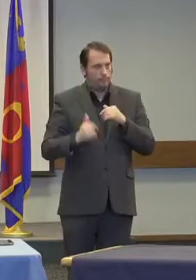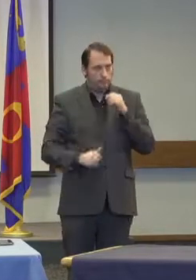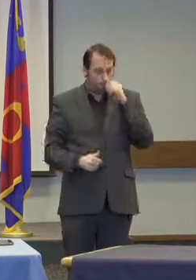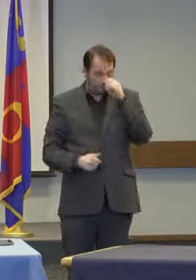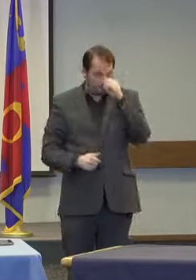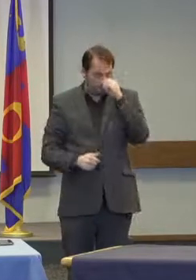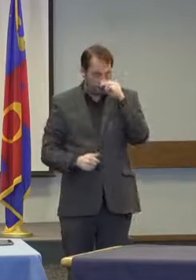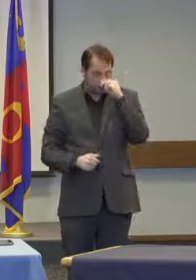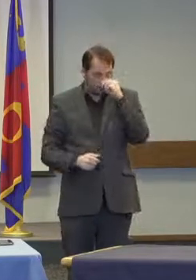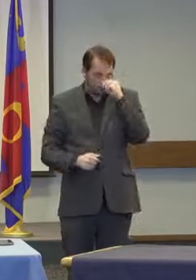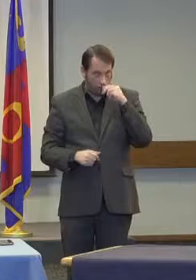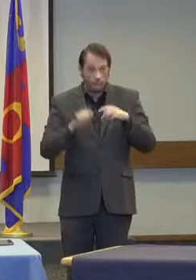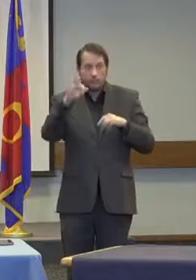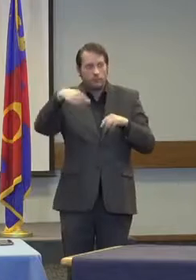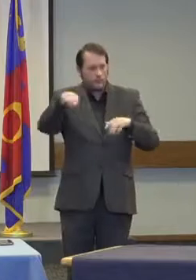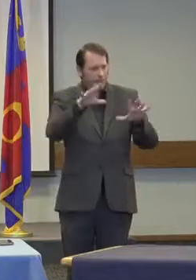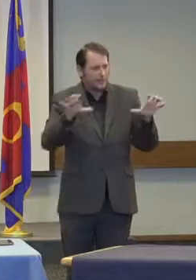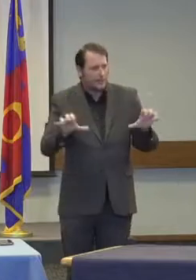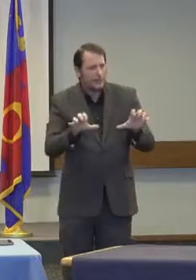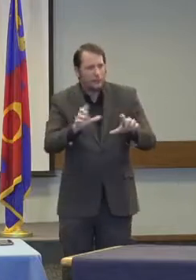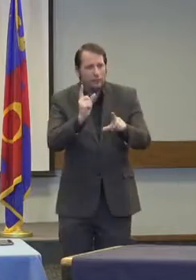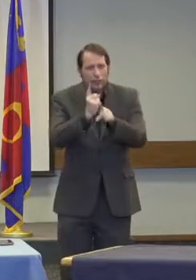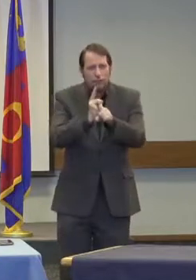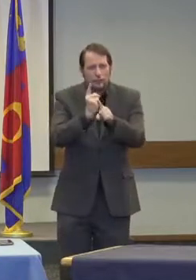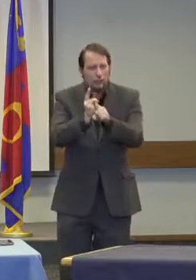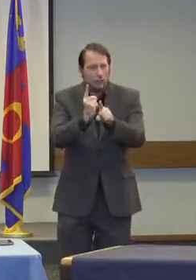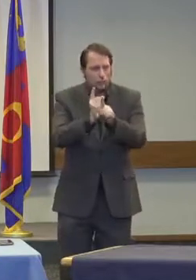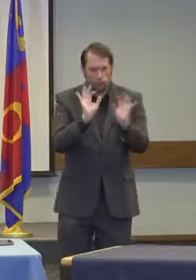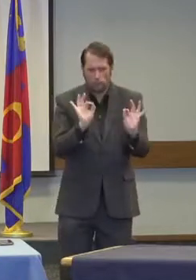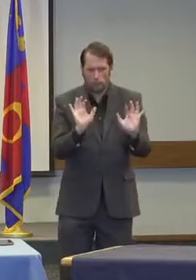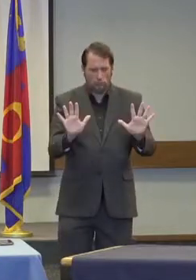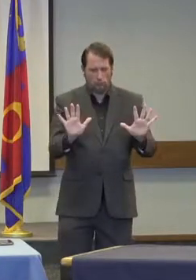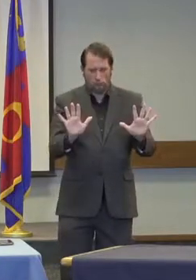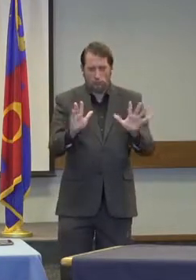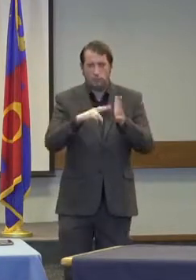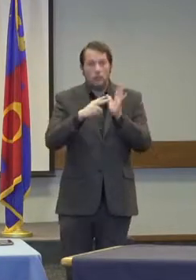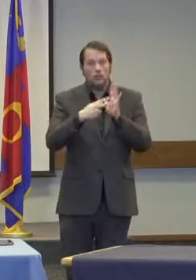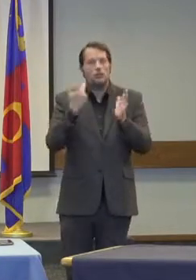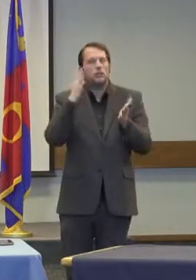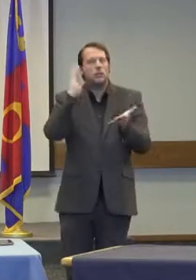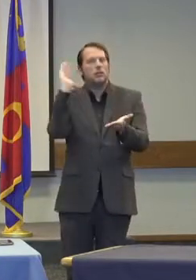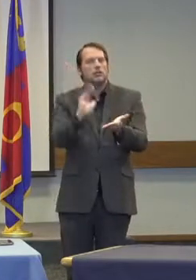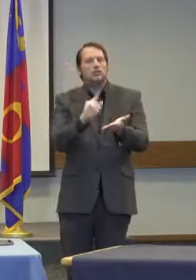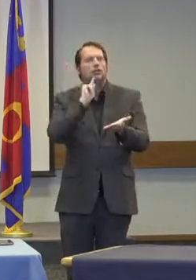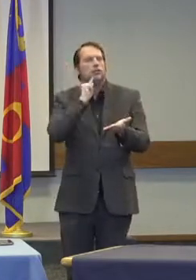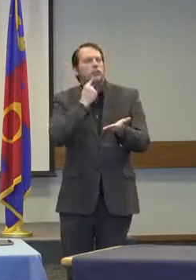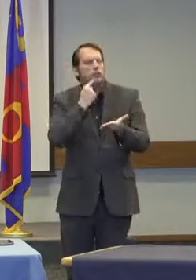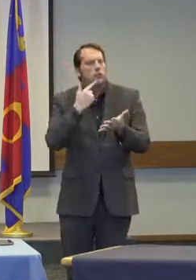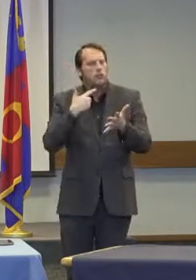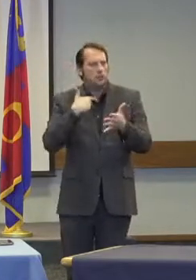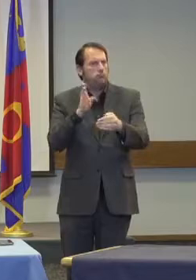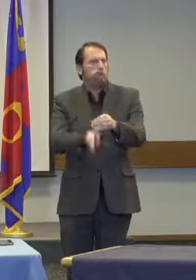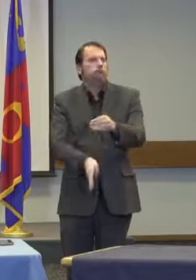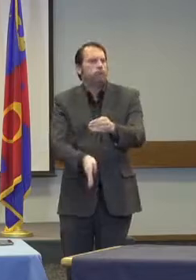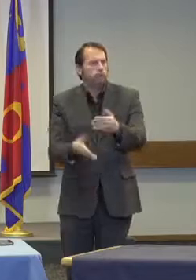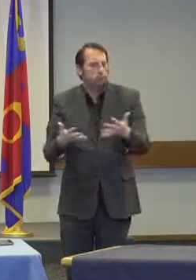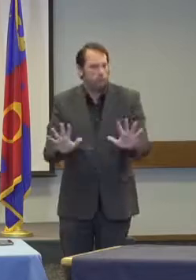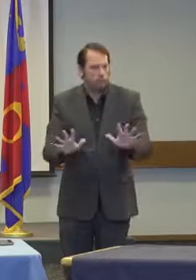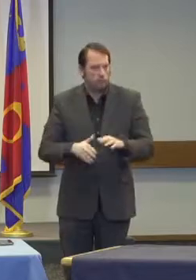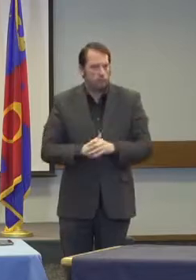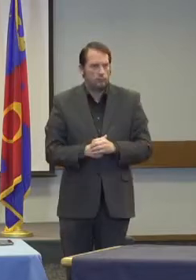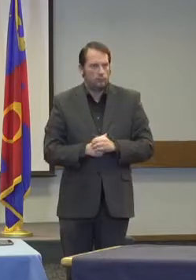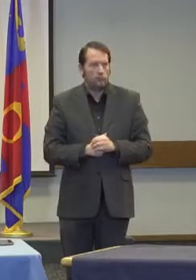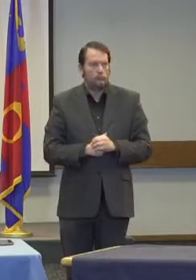to minimize a very bad situation. And if we don't do things right, then we only have to look around us in the rest of the world to see what